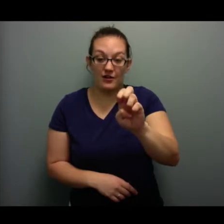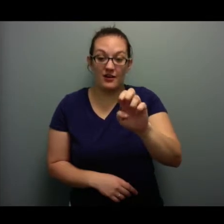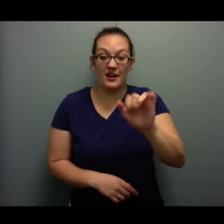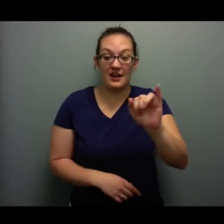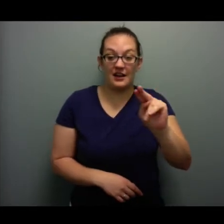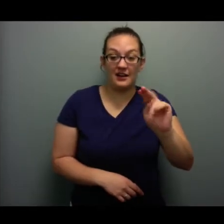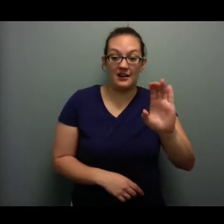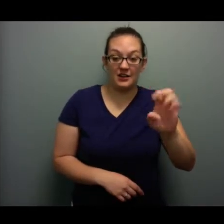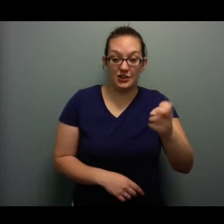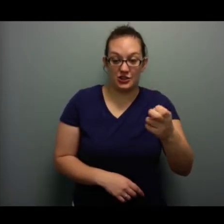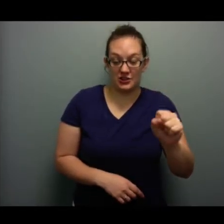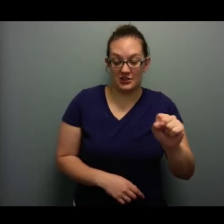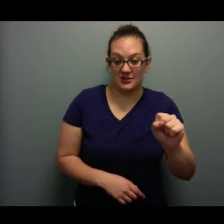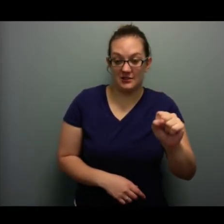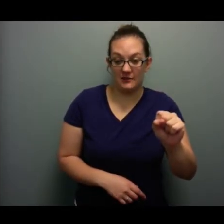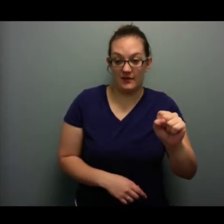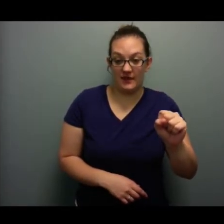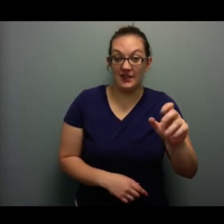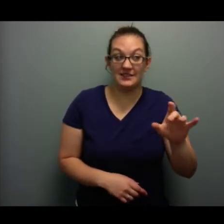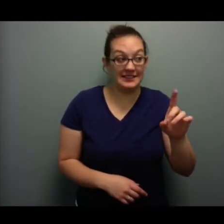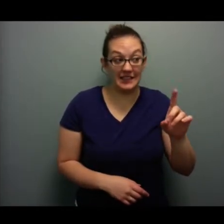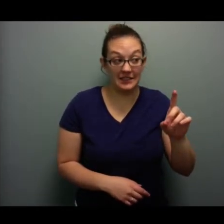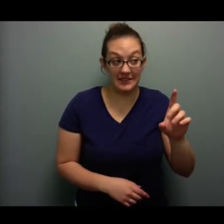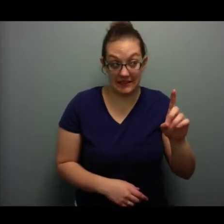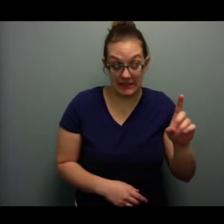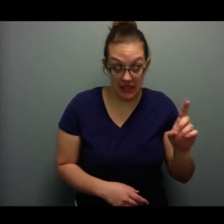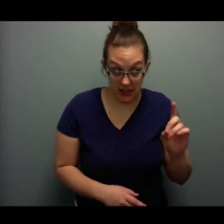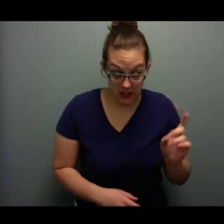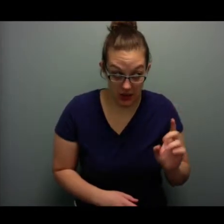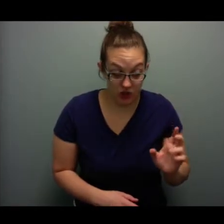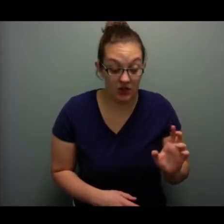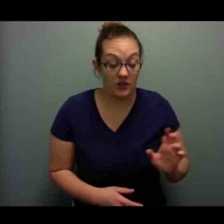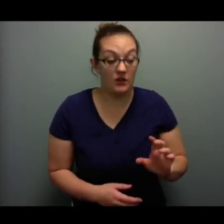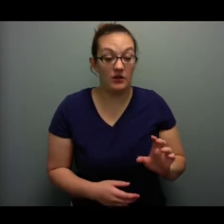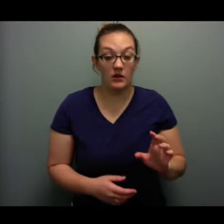Dale? DeAndre? I'm sorry.